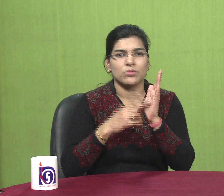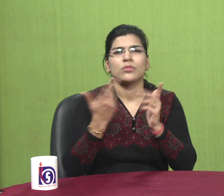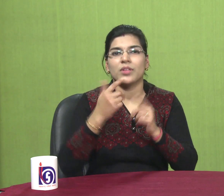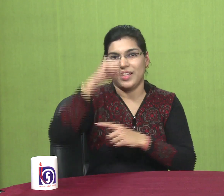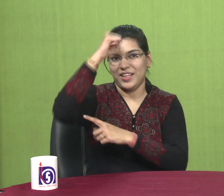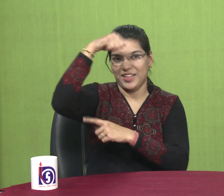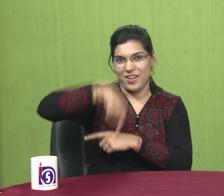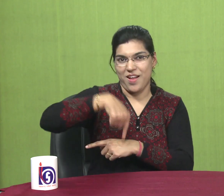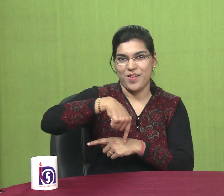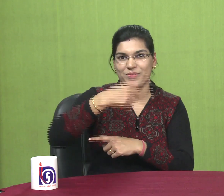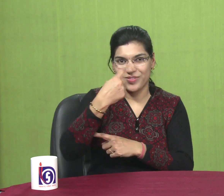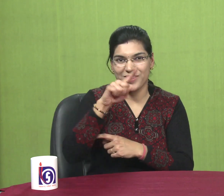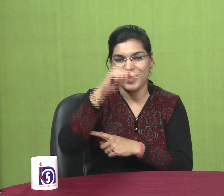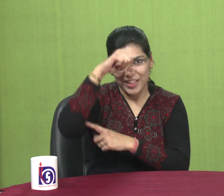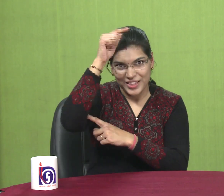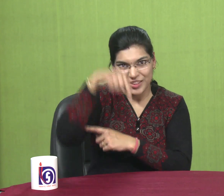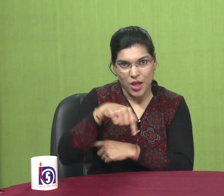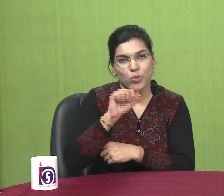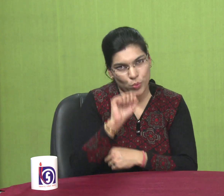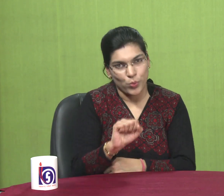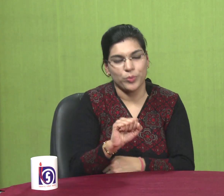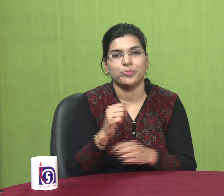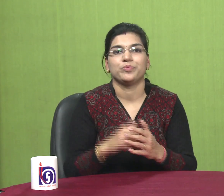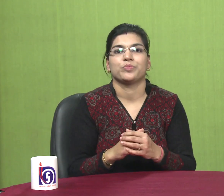IN, that's India.